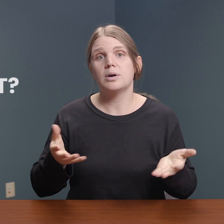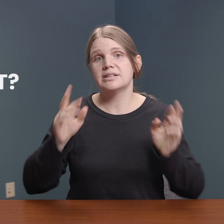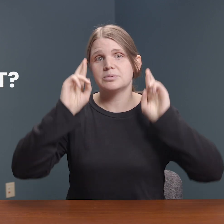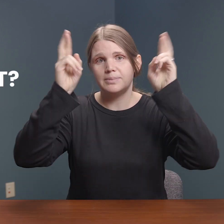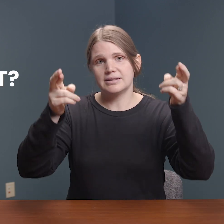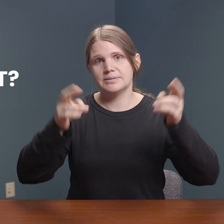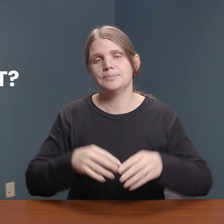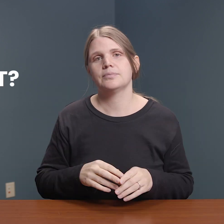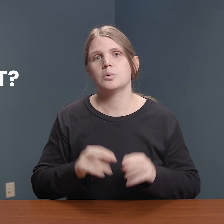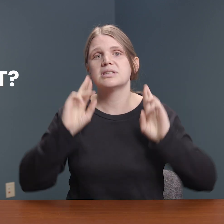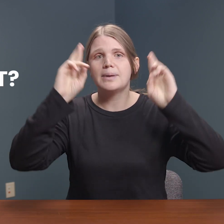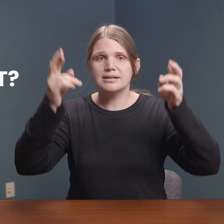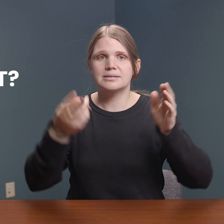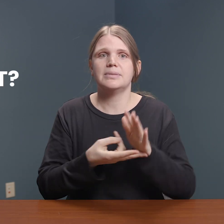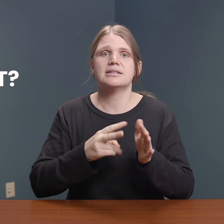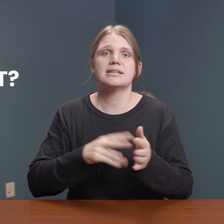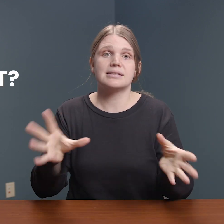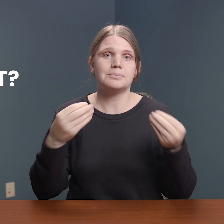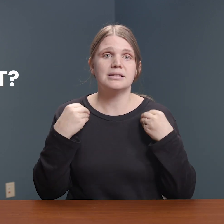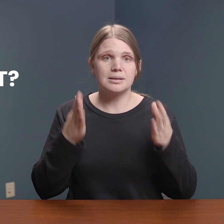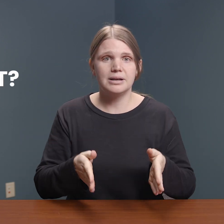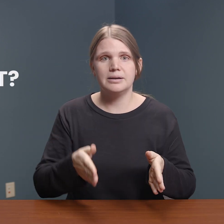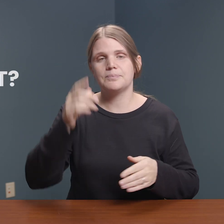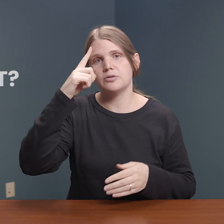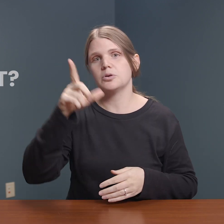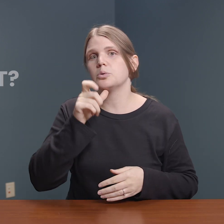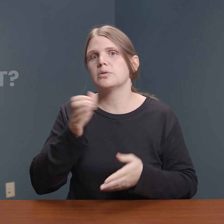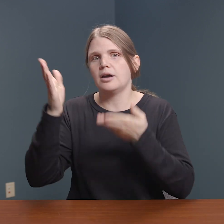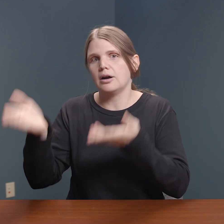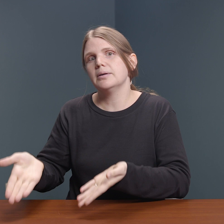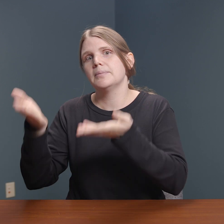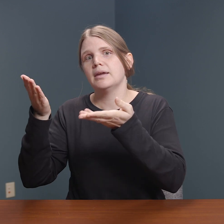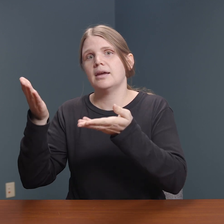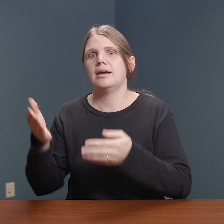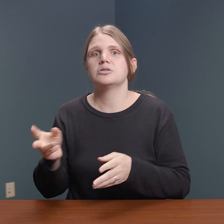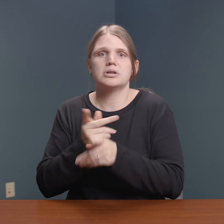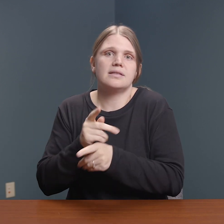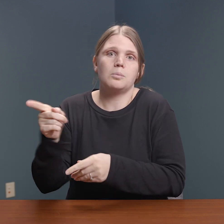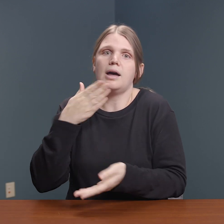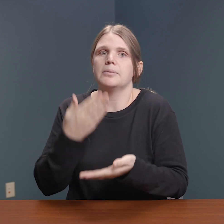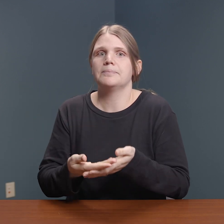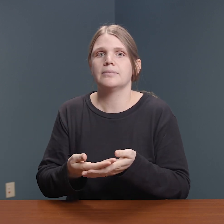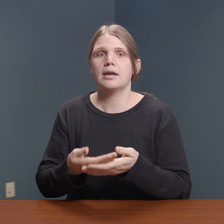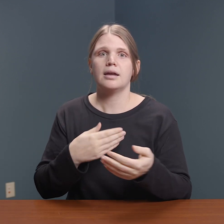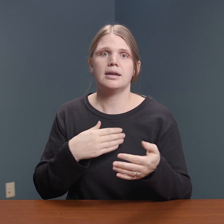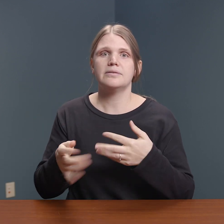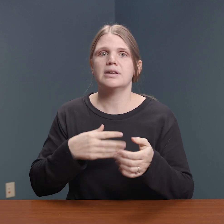What is respect? Respect means accepting somebody for who they are and treating them well,